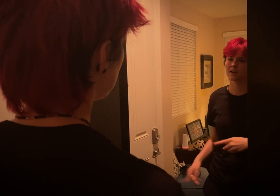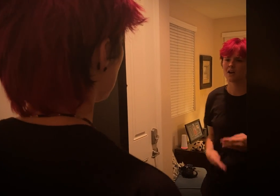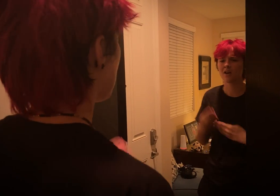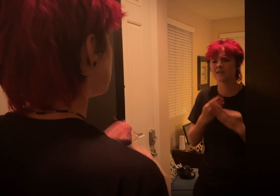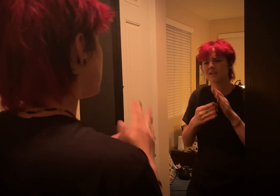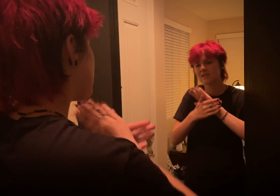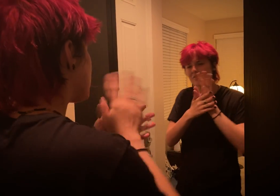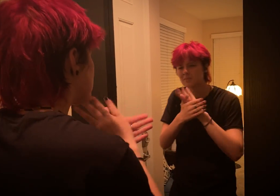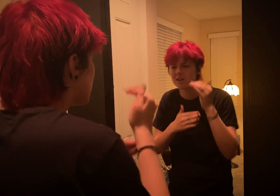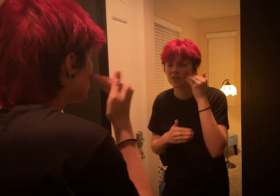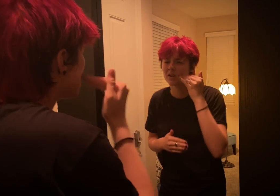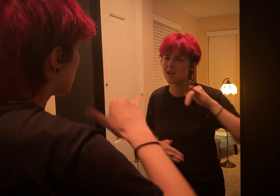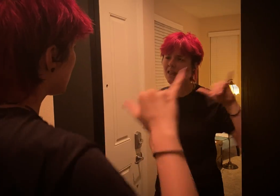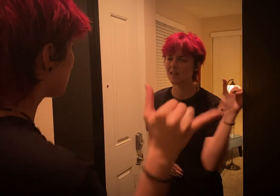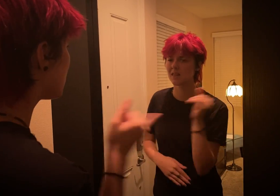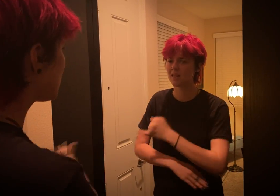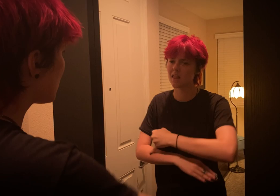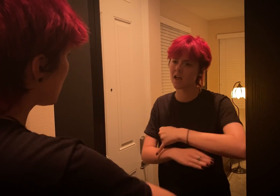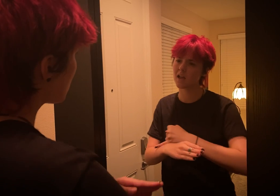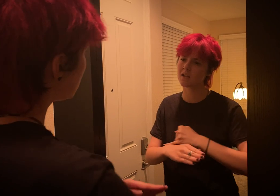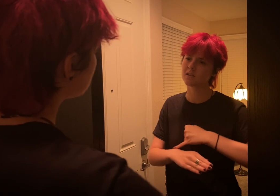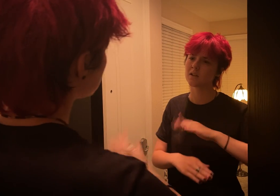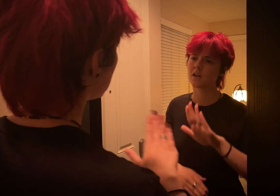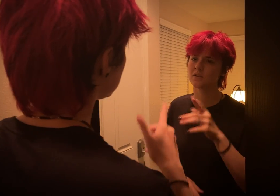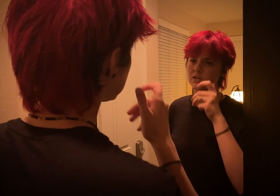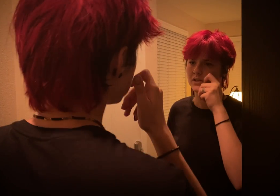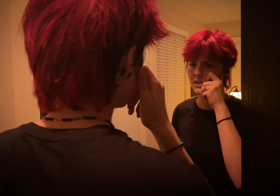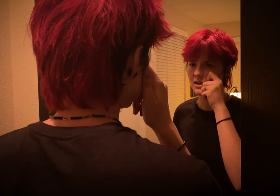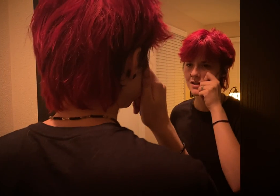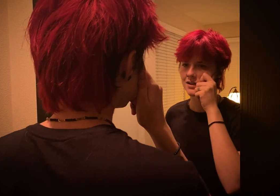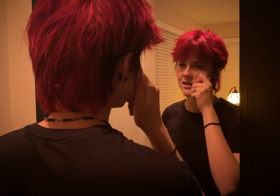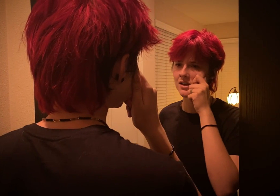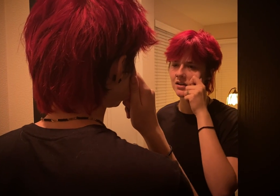All seem familiar like lines on your skin.